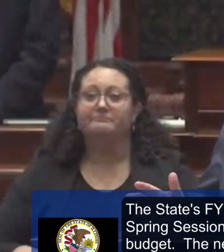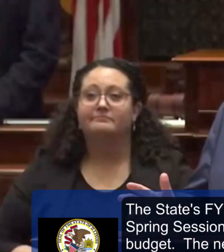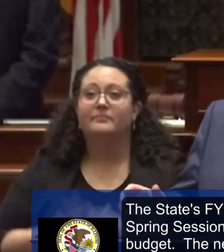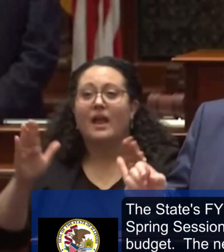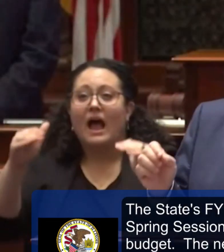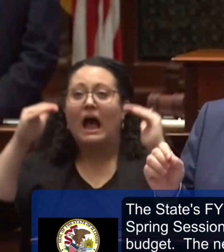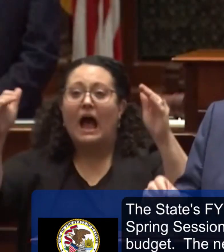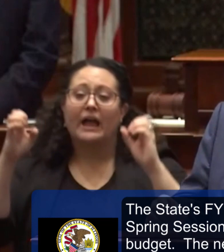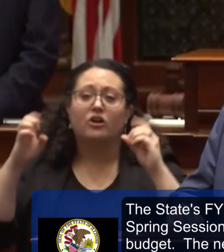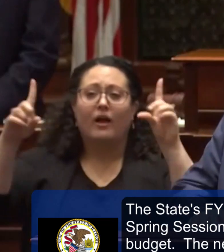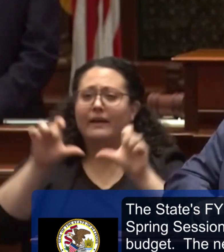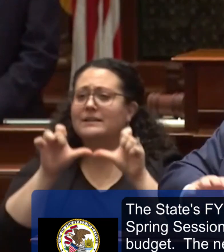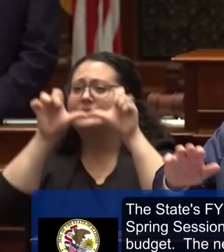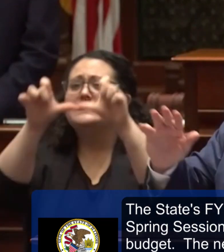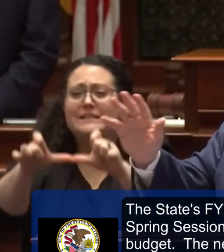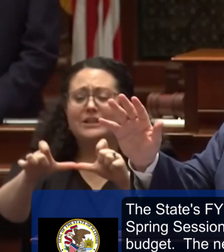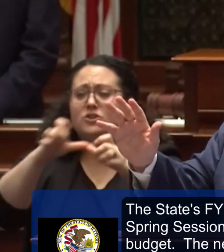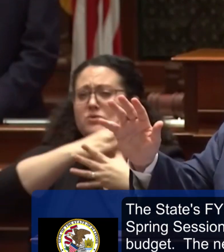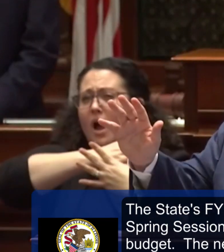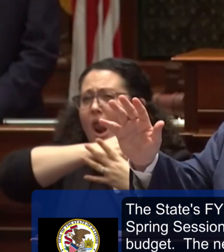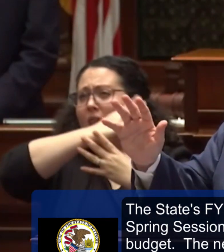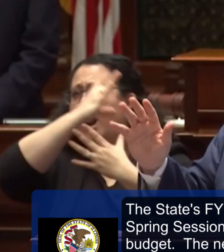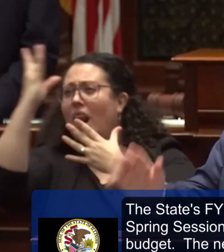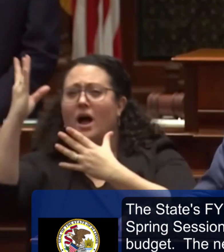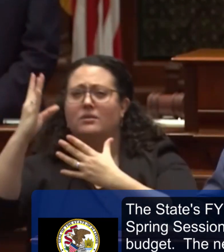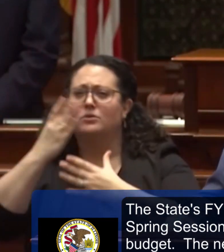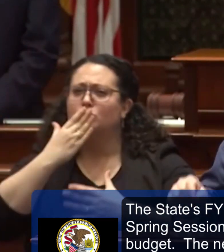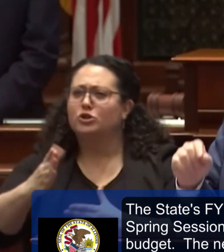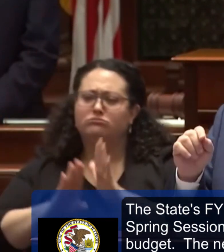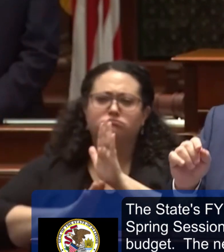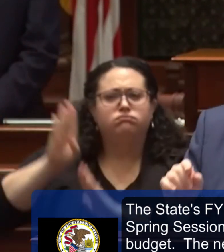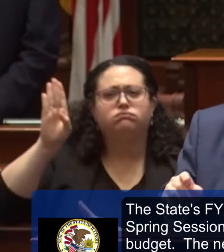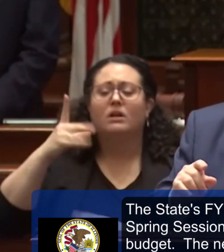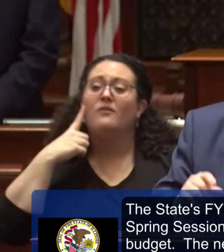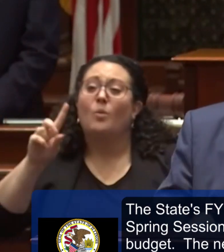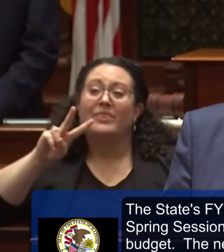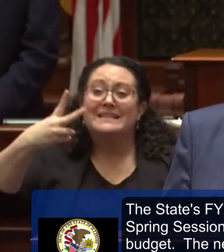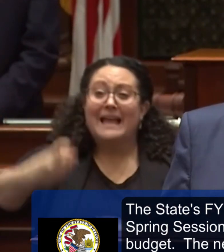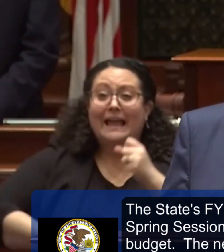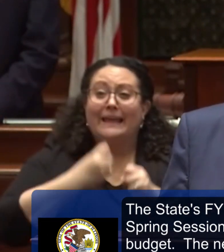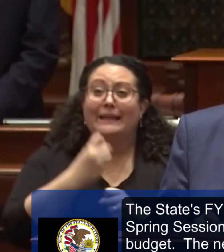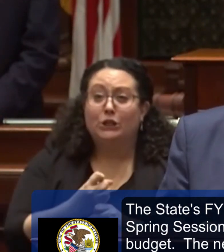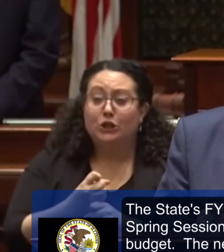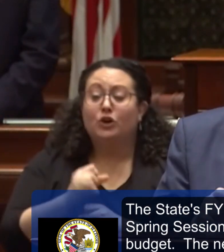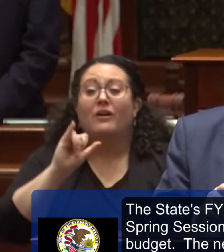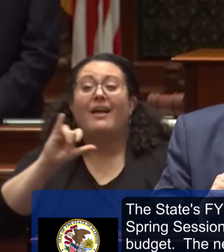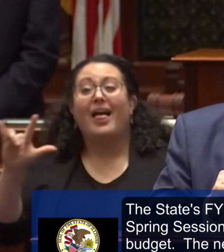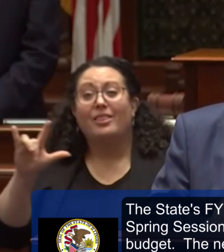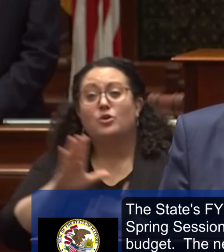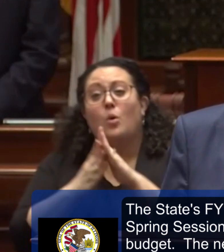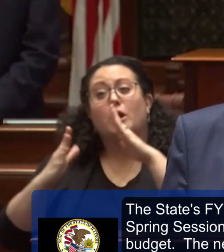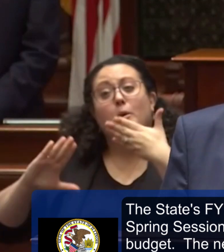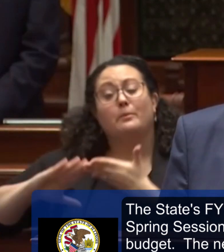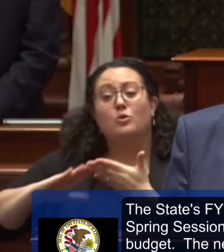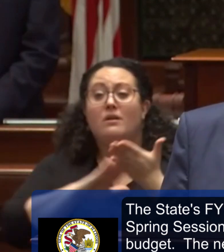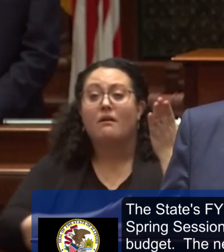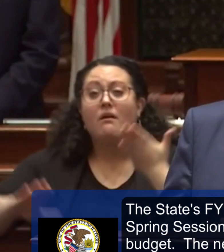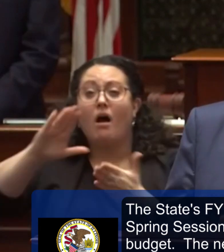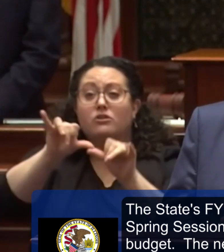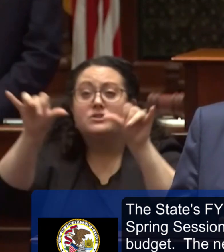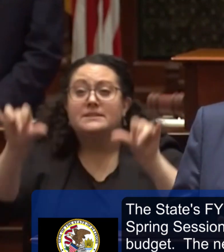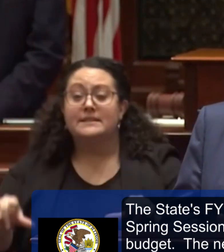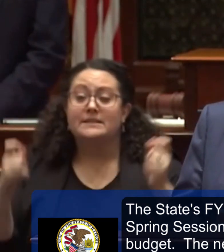Higher education continues its tremendous upward trajectory. For the second year in a row, the Illinois Community College